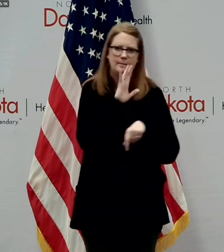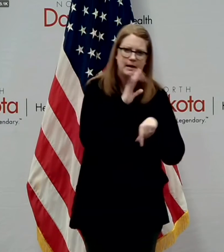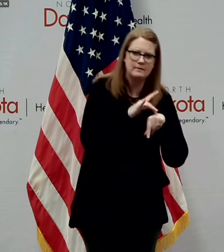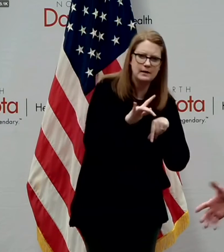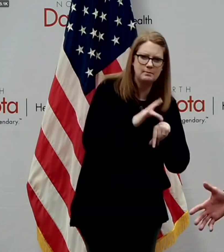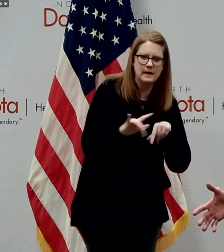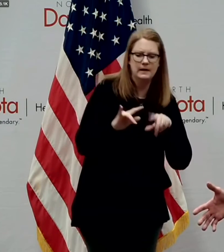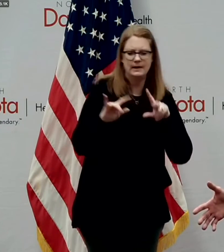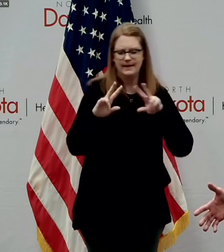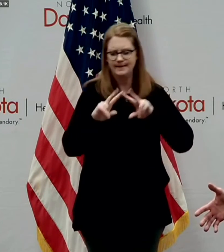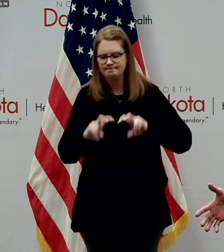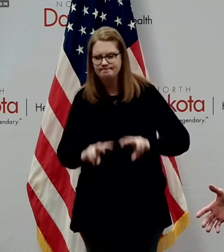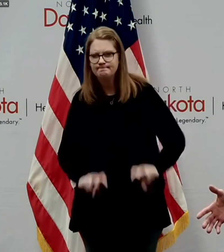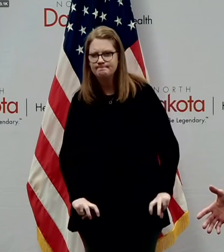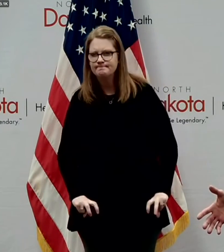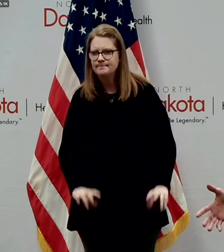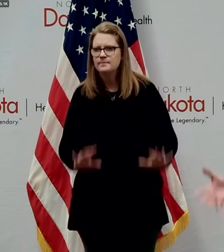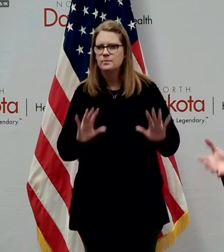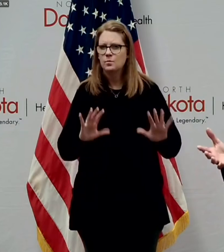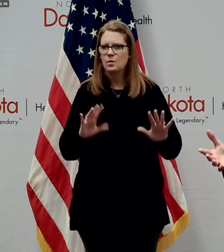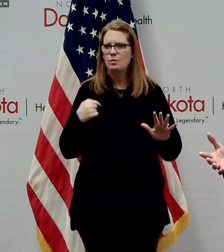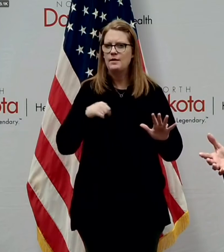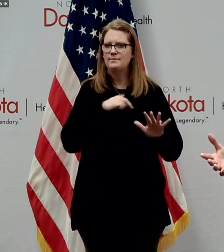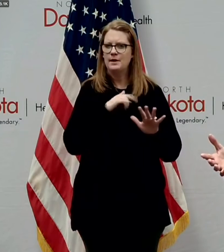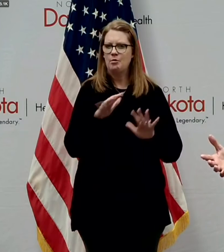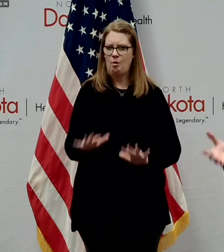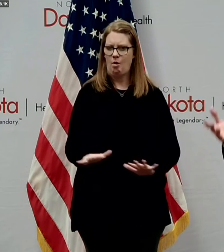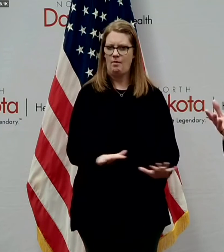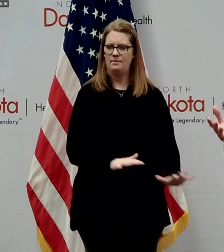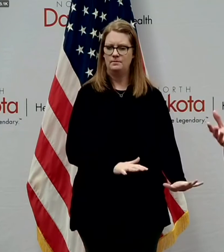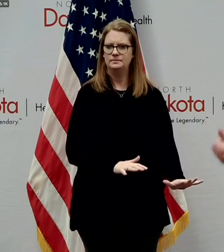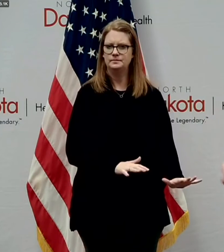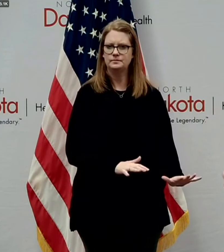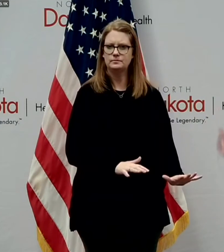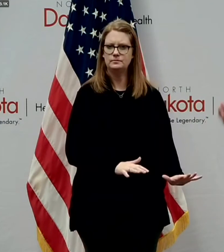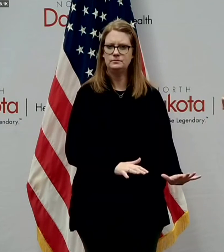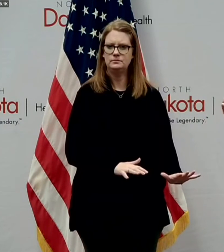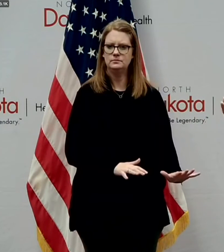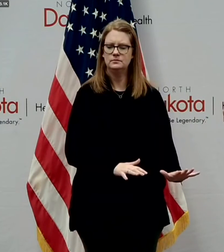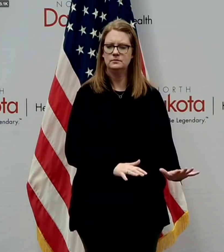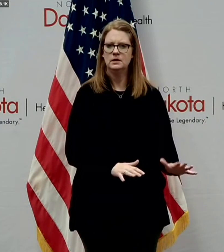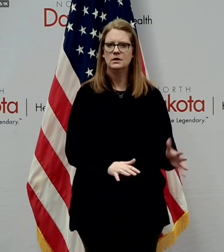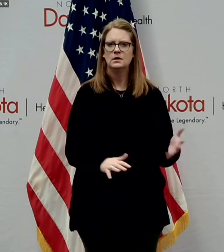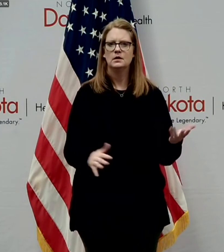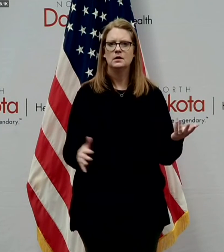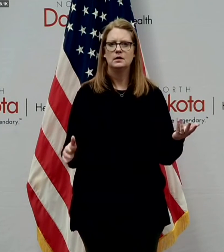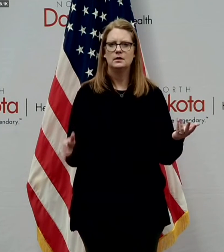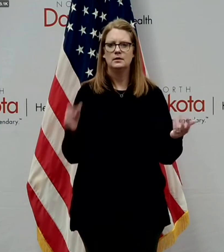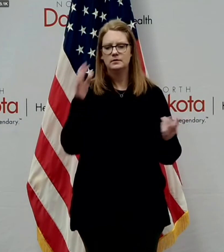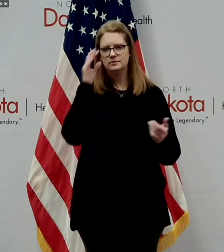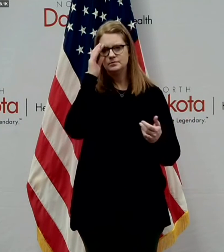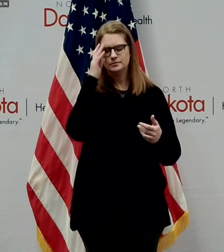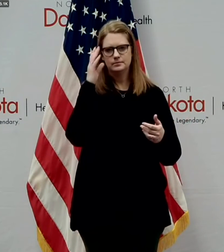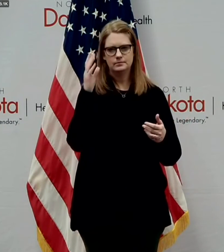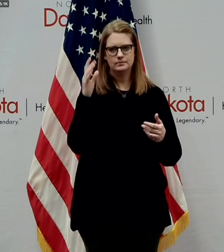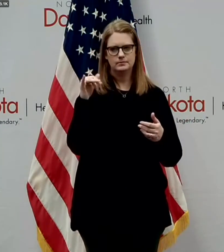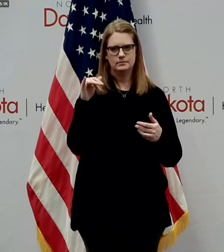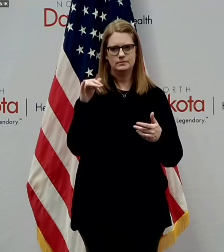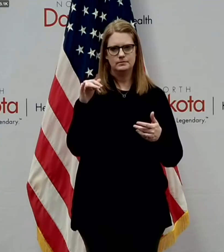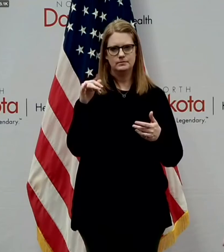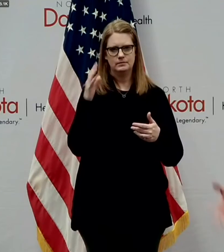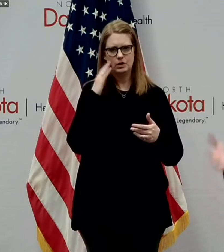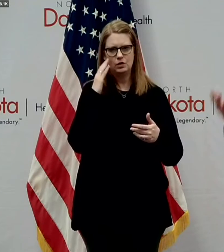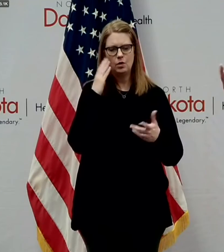There's been a whole, there was a shortage or a perceived shortage of equipment. Then there's